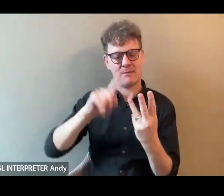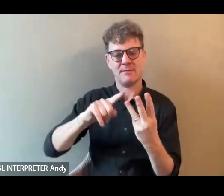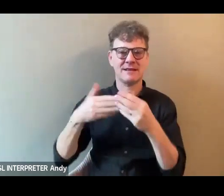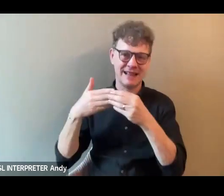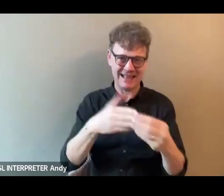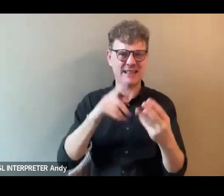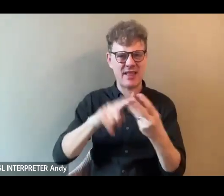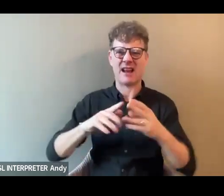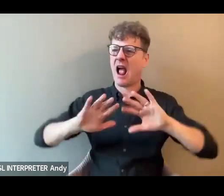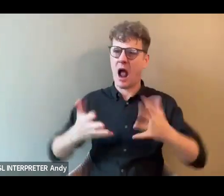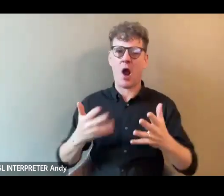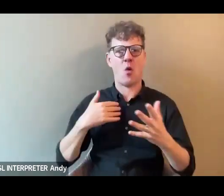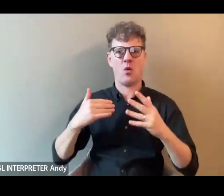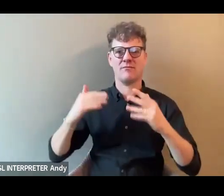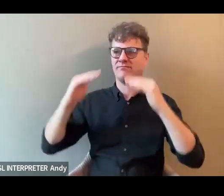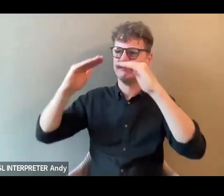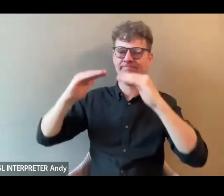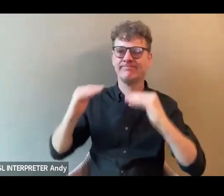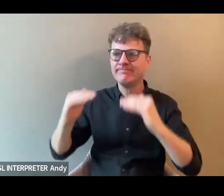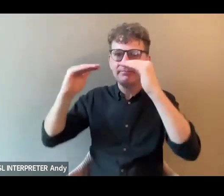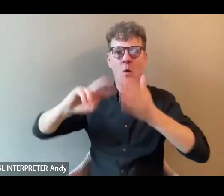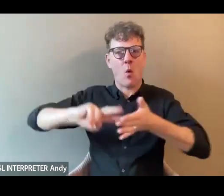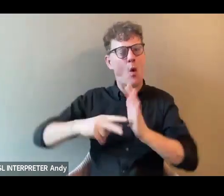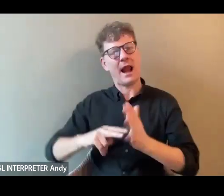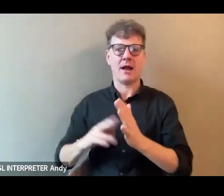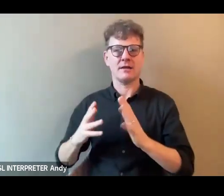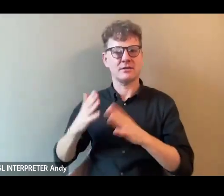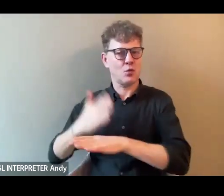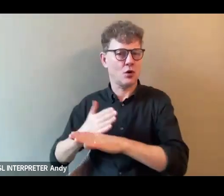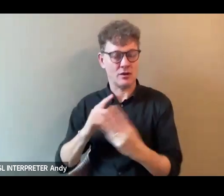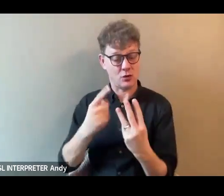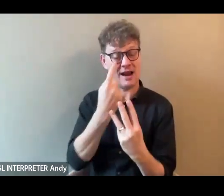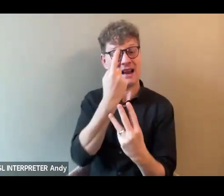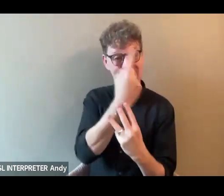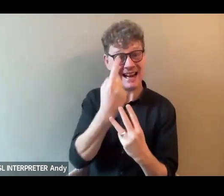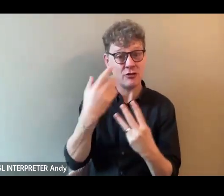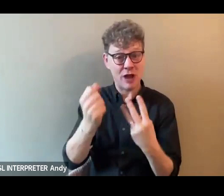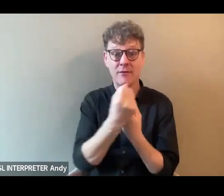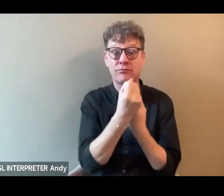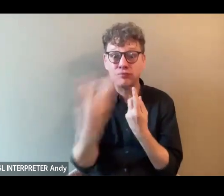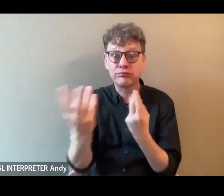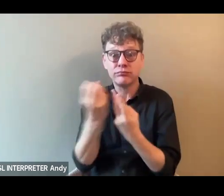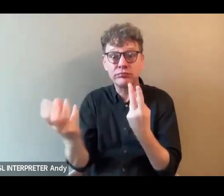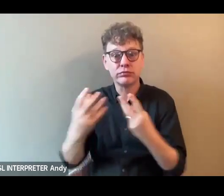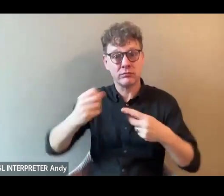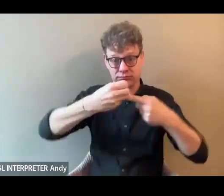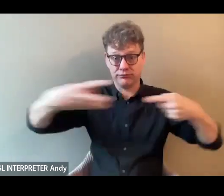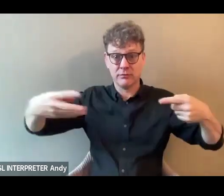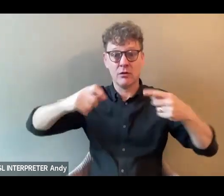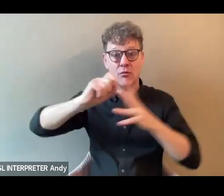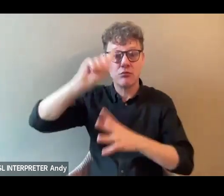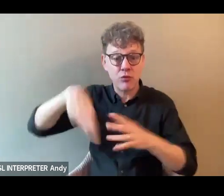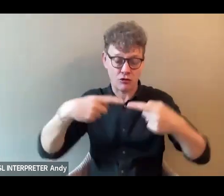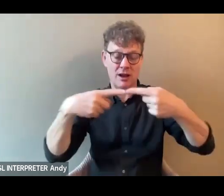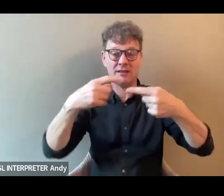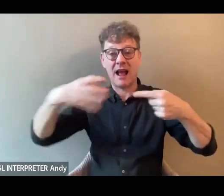organisation of work. So these are each of these has got multiple projects within it. Workstream 1 has predominantly looked at